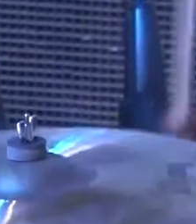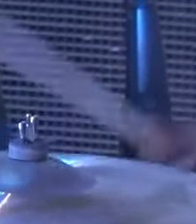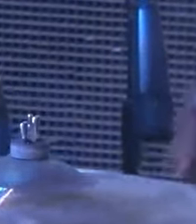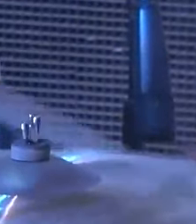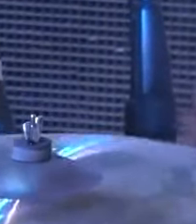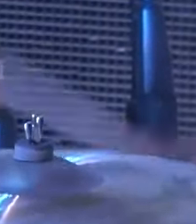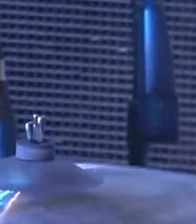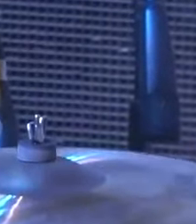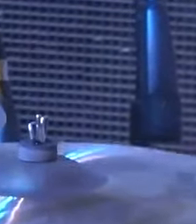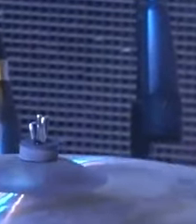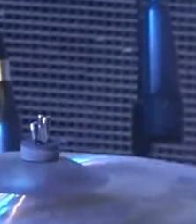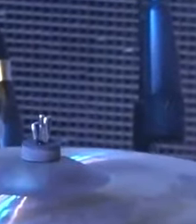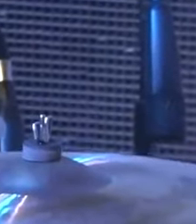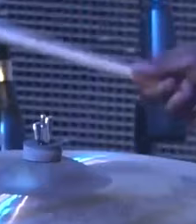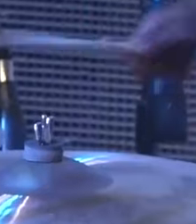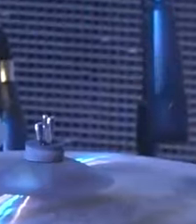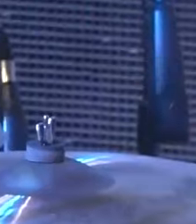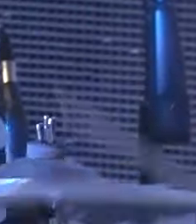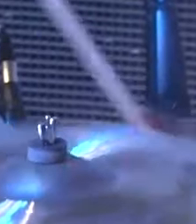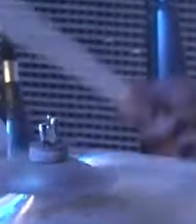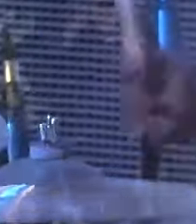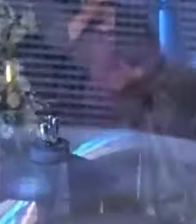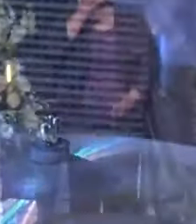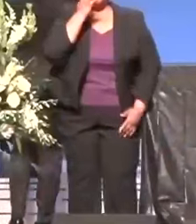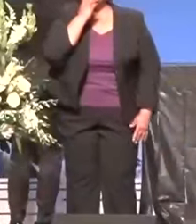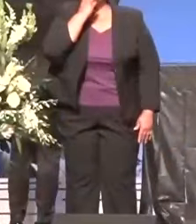Jesus. Jesus.